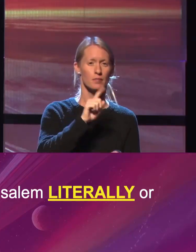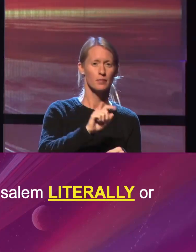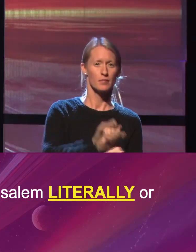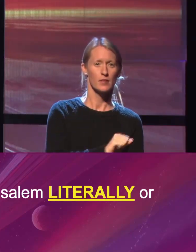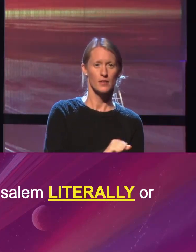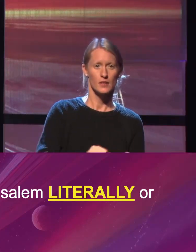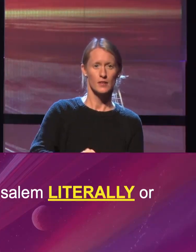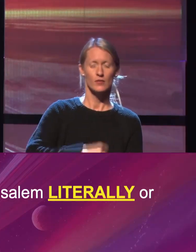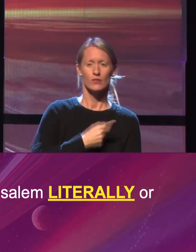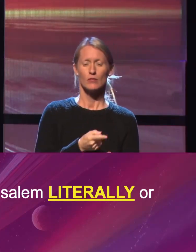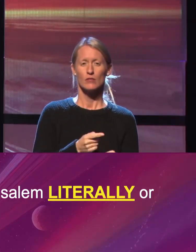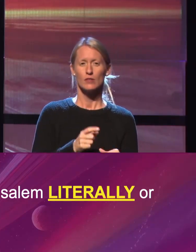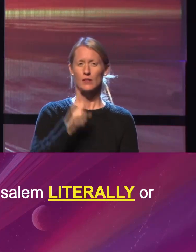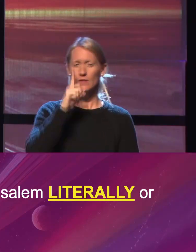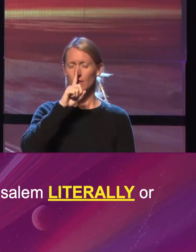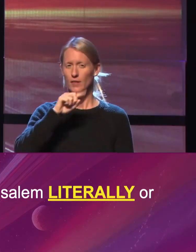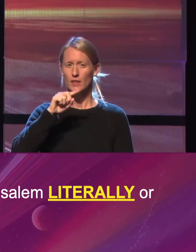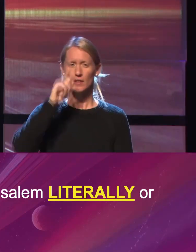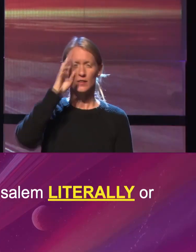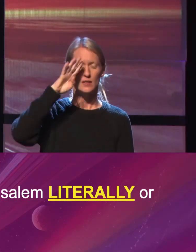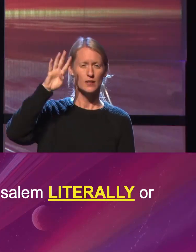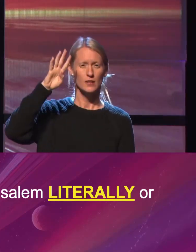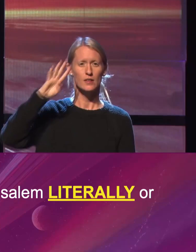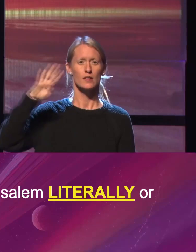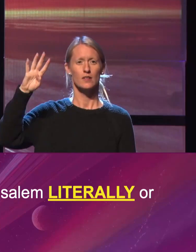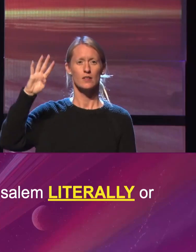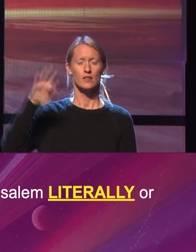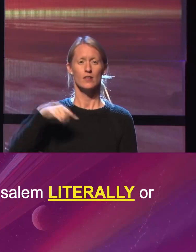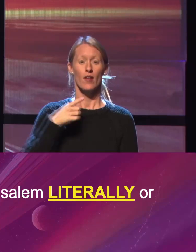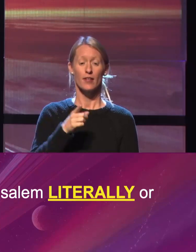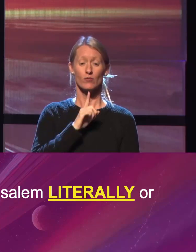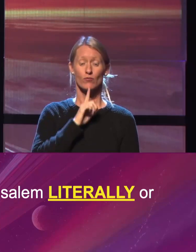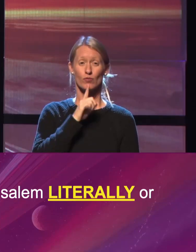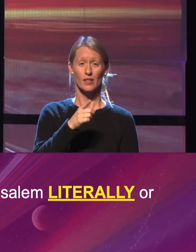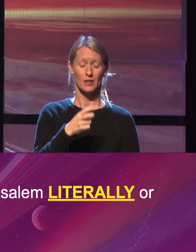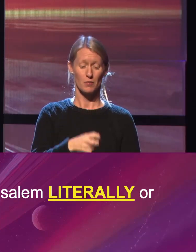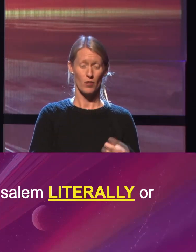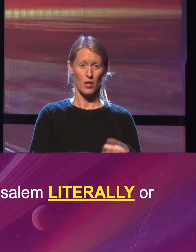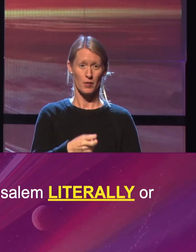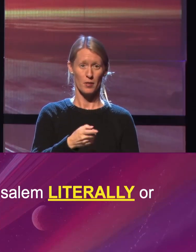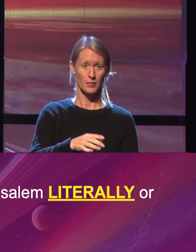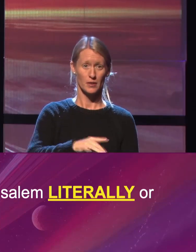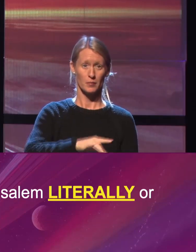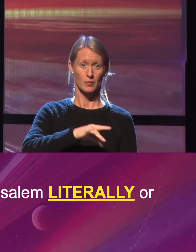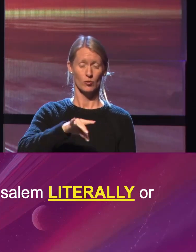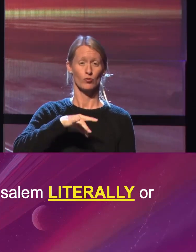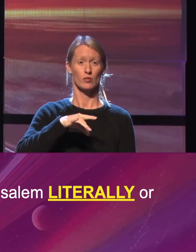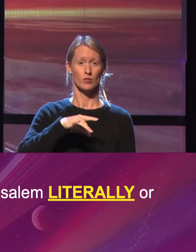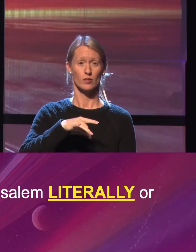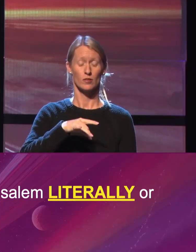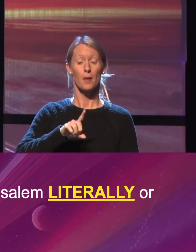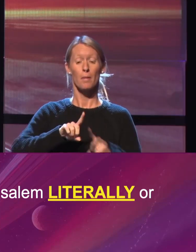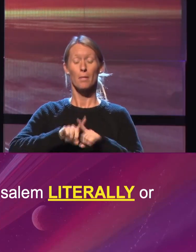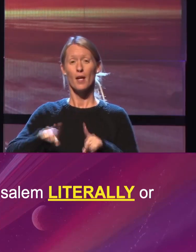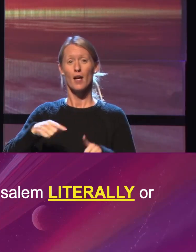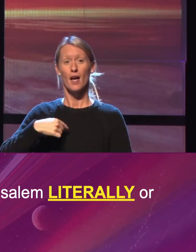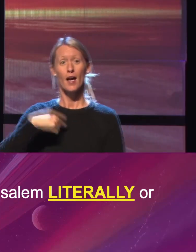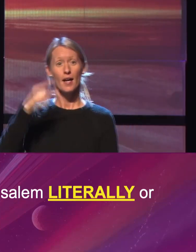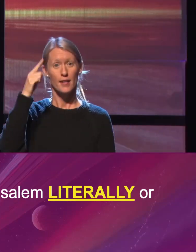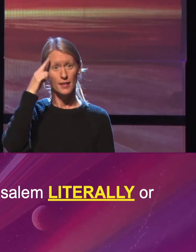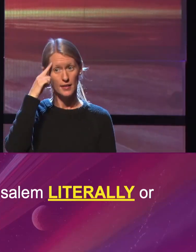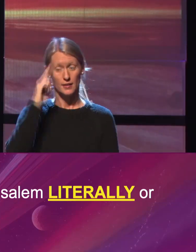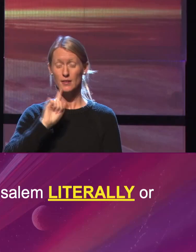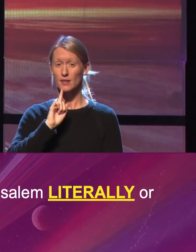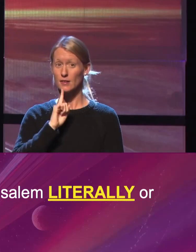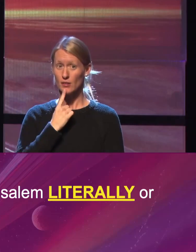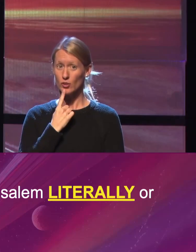fantasy. I think we move into the realm of fiction. I think we move into the realm of really problematic spirituality. But I think we can take it